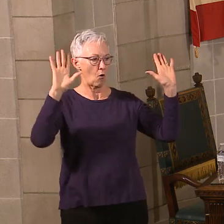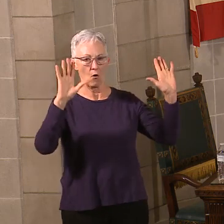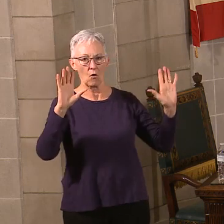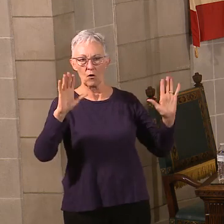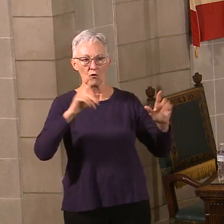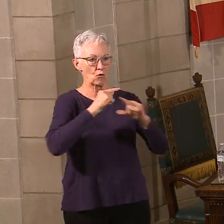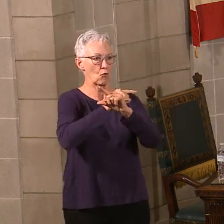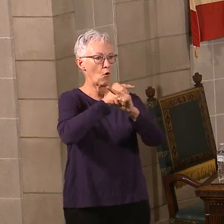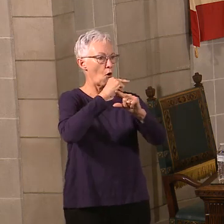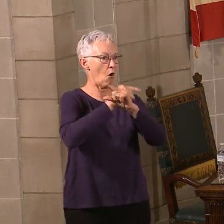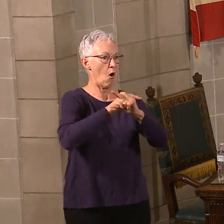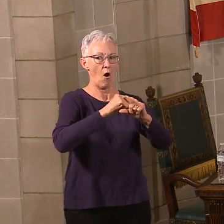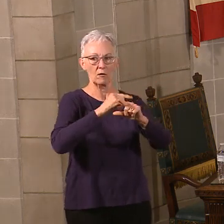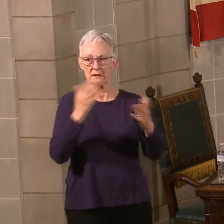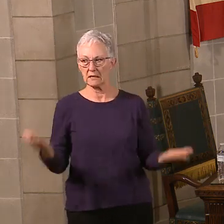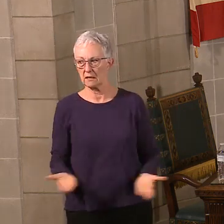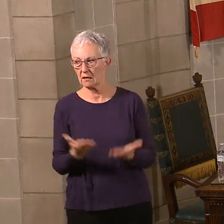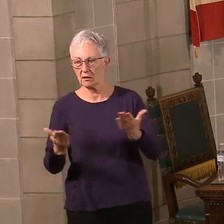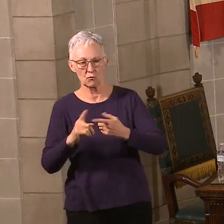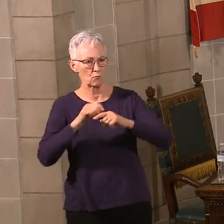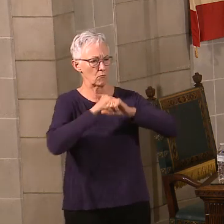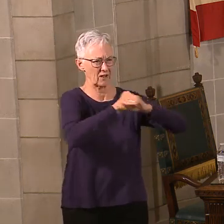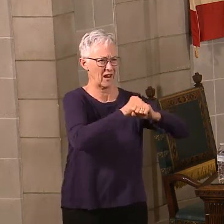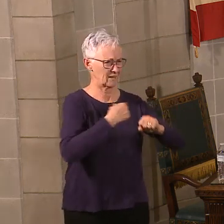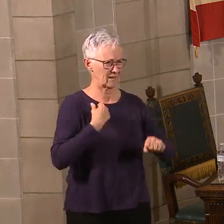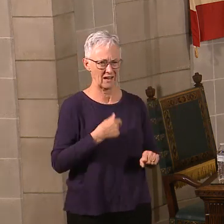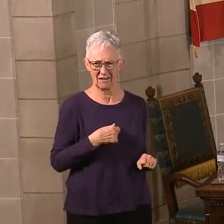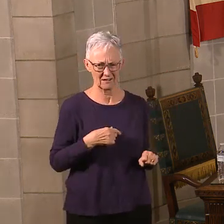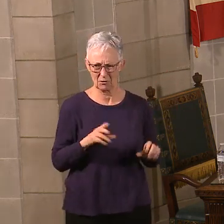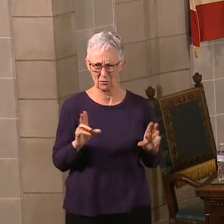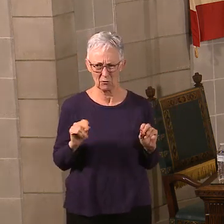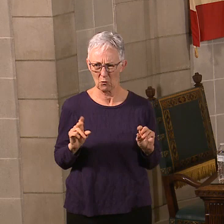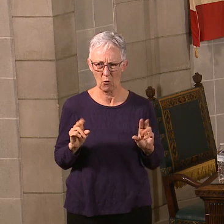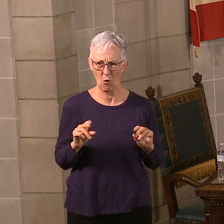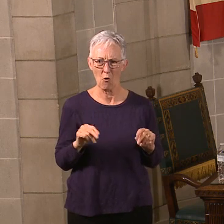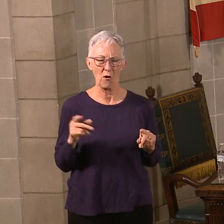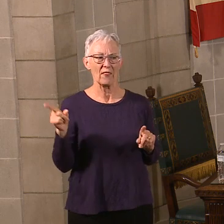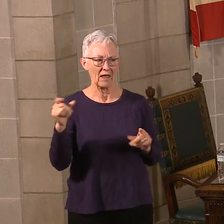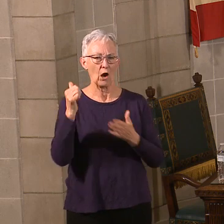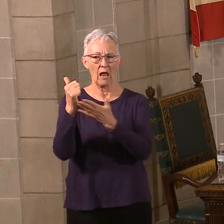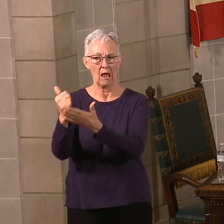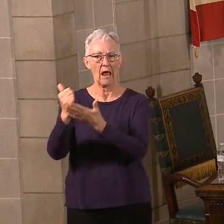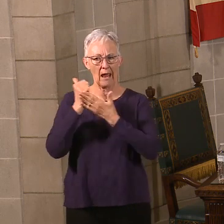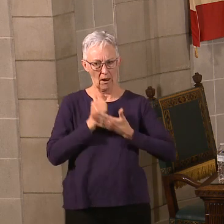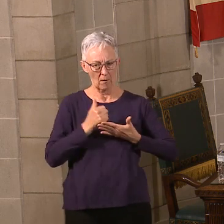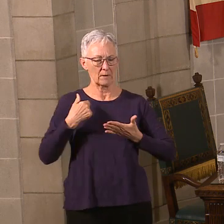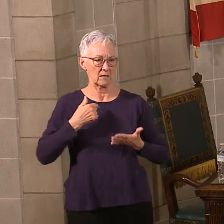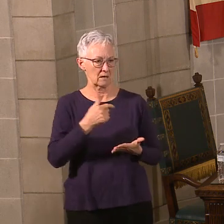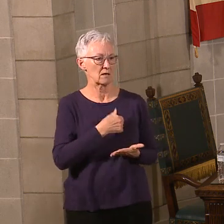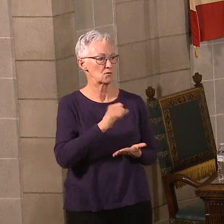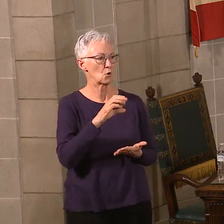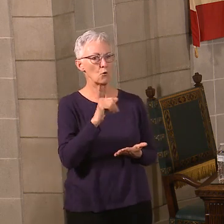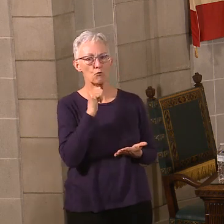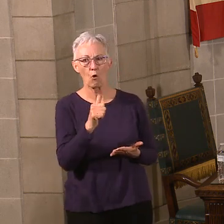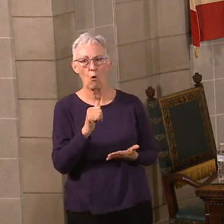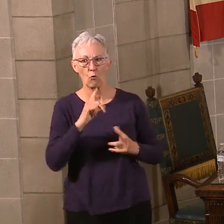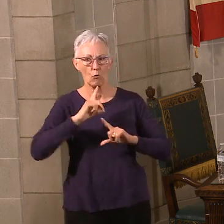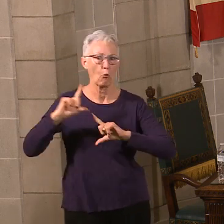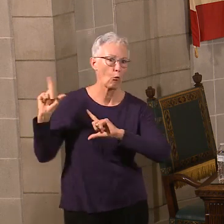only rely upon the trusted sources like the state of Nebraska to be able to get specific information with regard to what the National Guard is